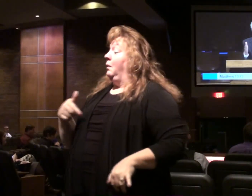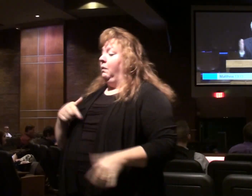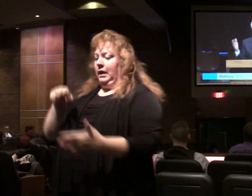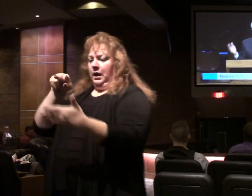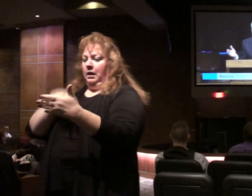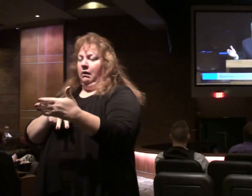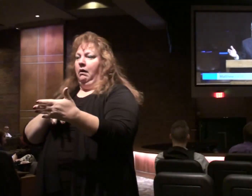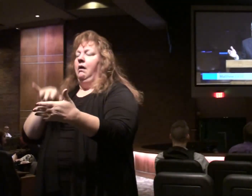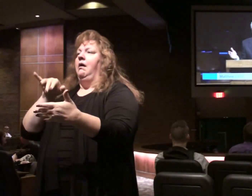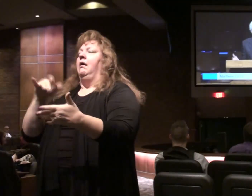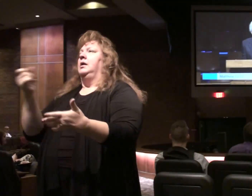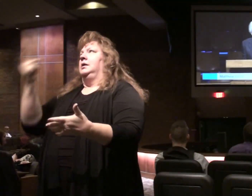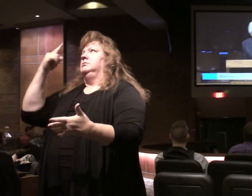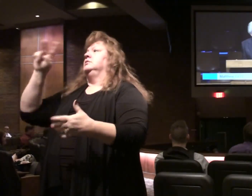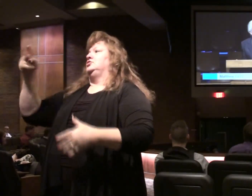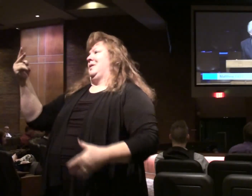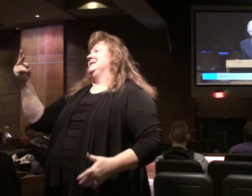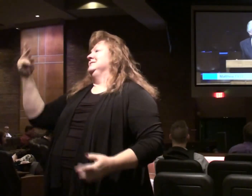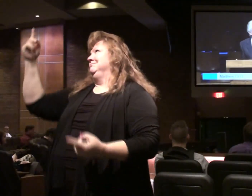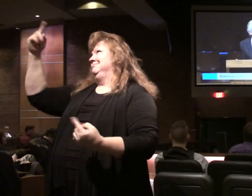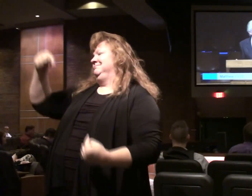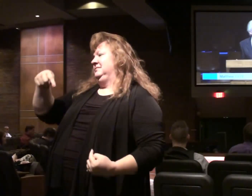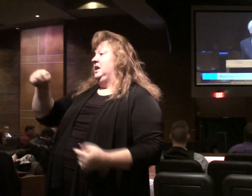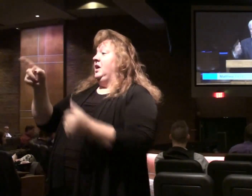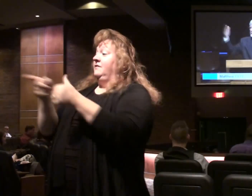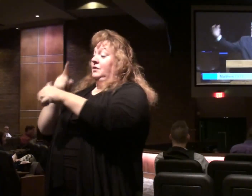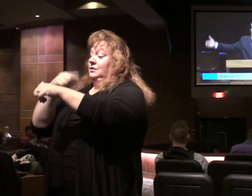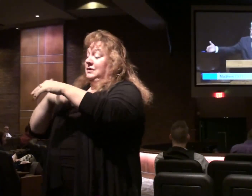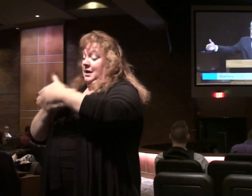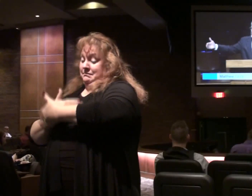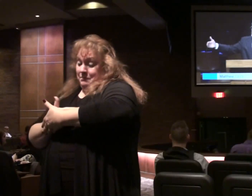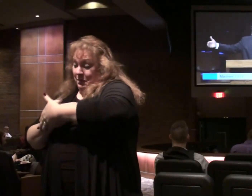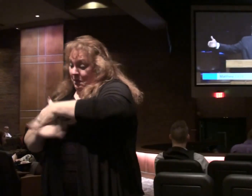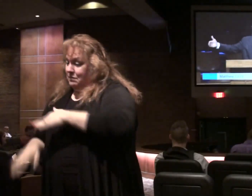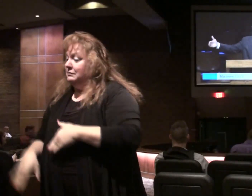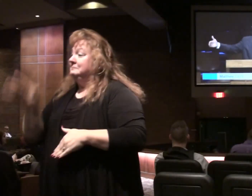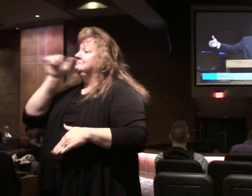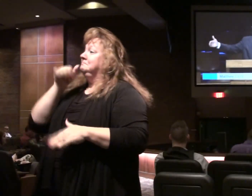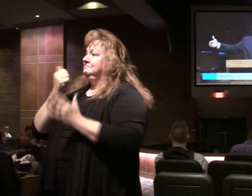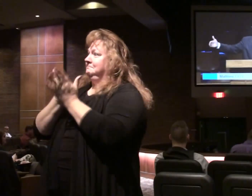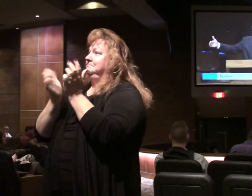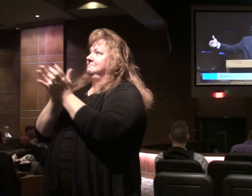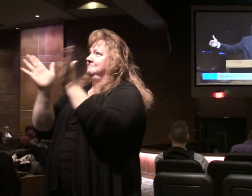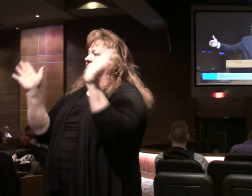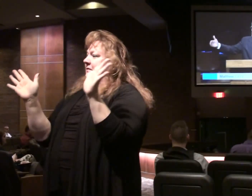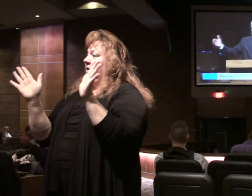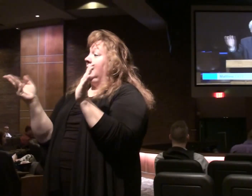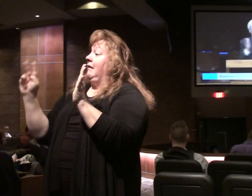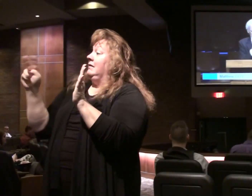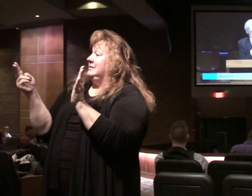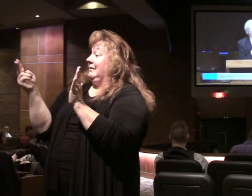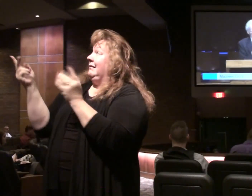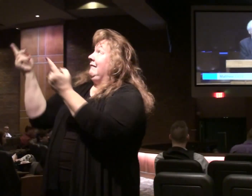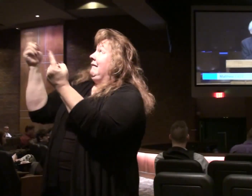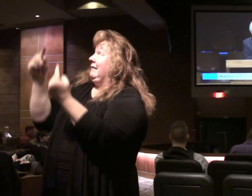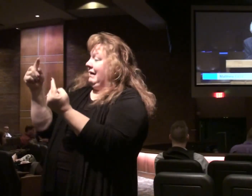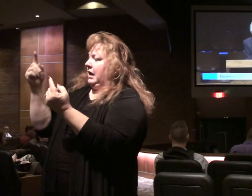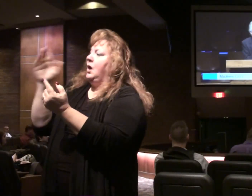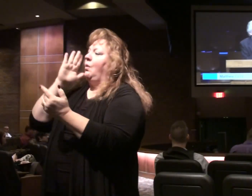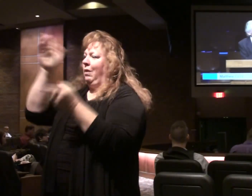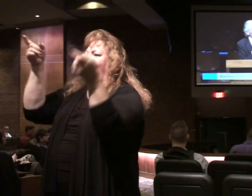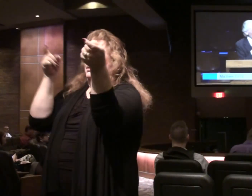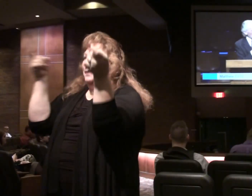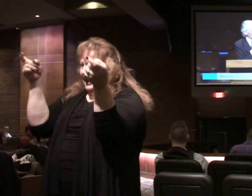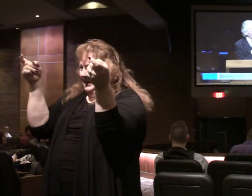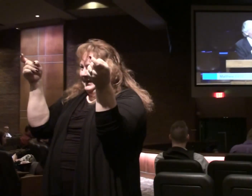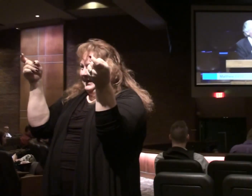He was coming twice. The first time to suffer and die, the second time to rule and reign. But it's now going